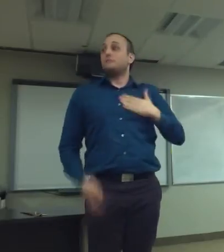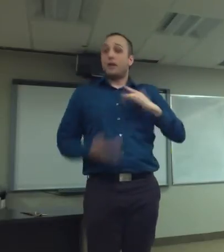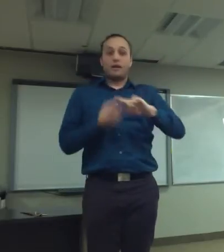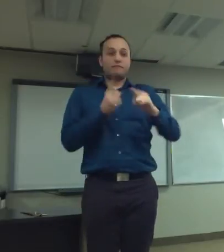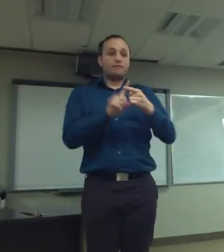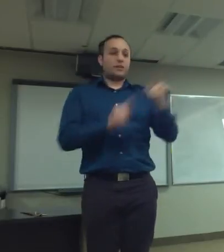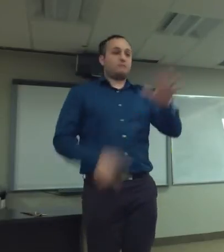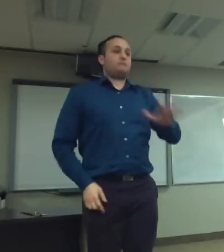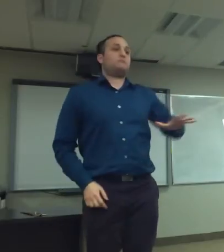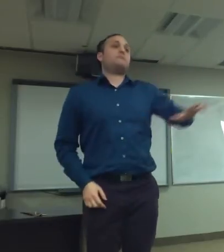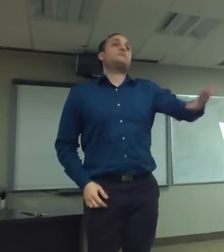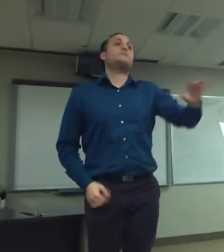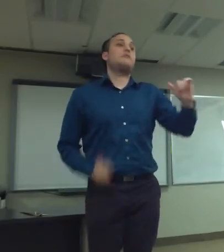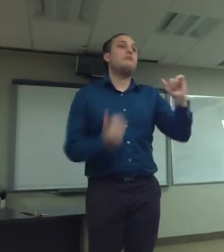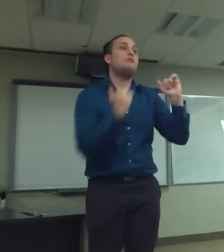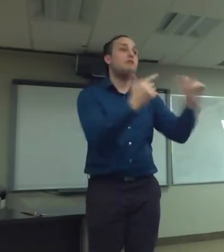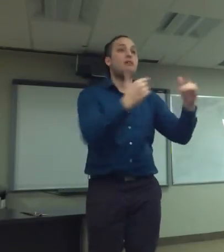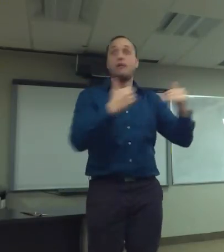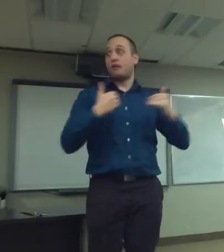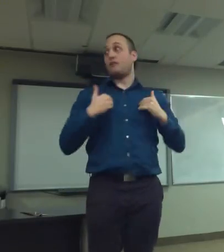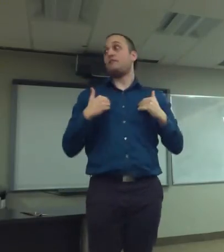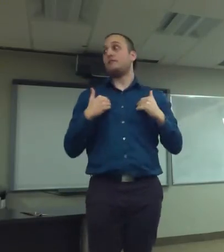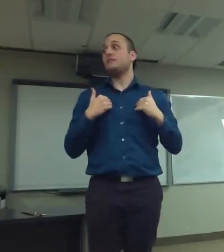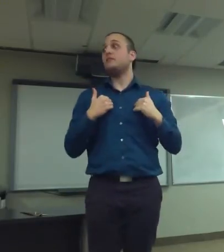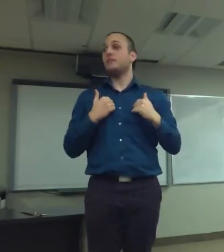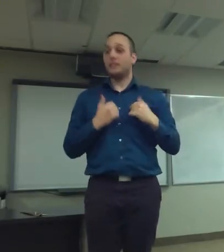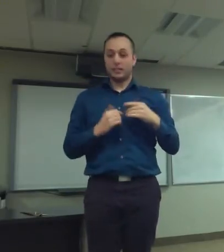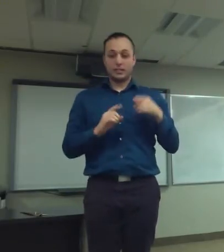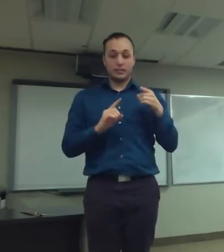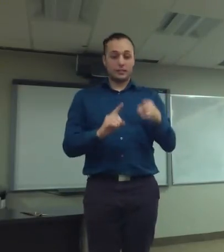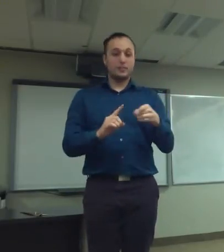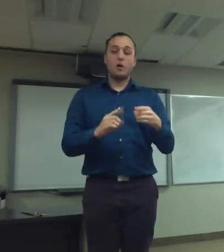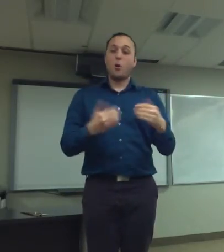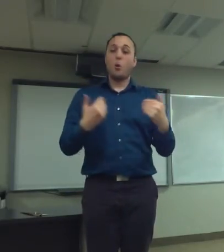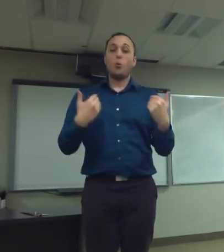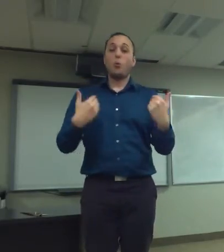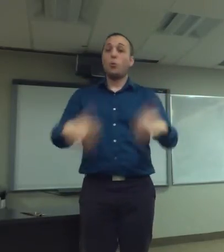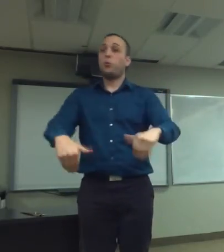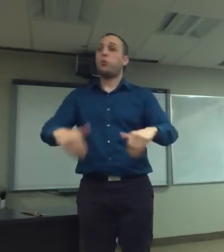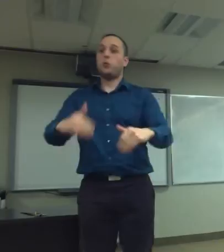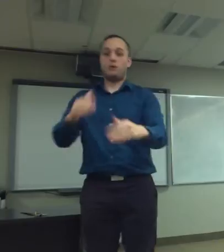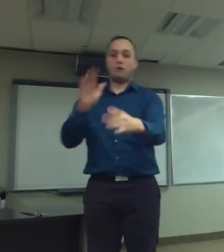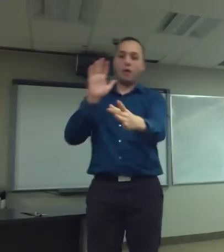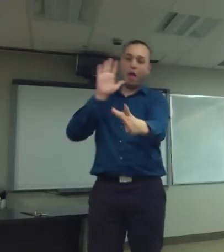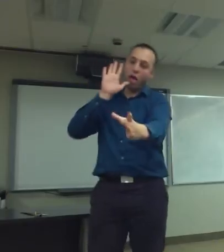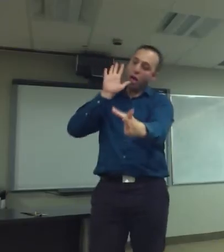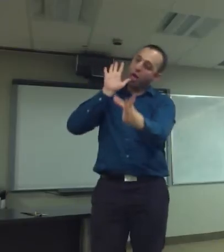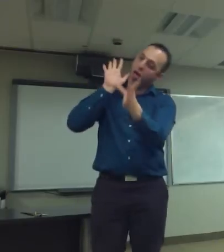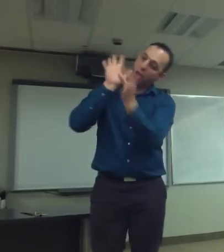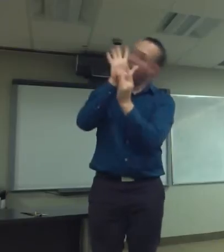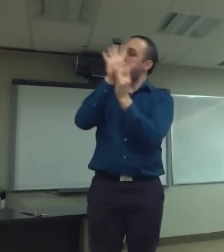them. They're super,